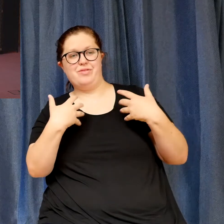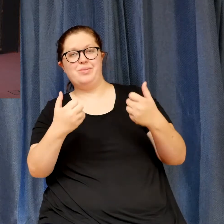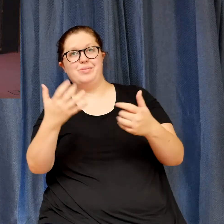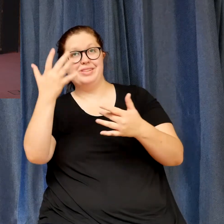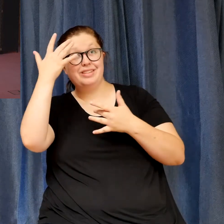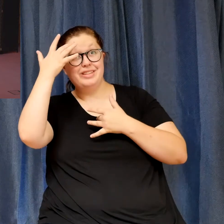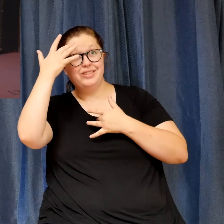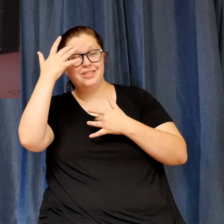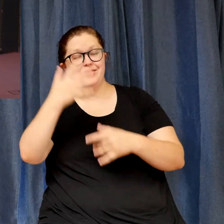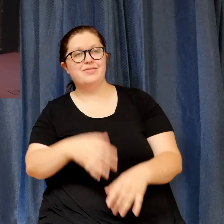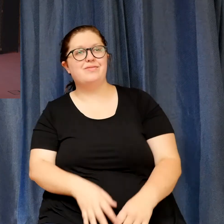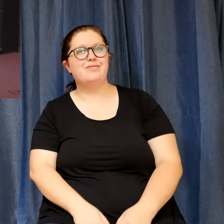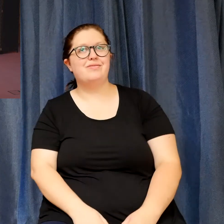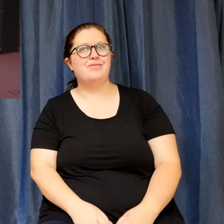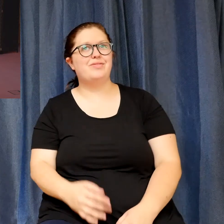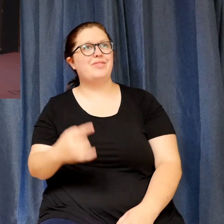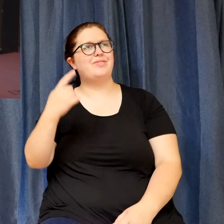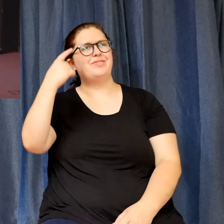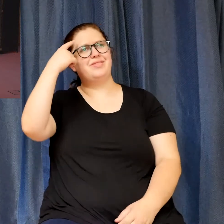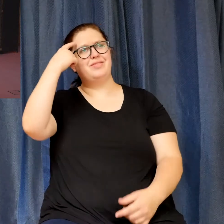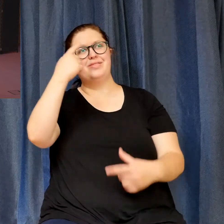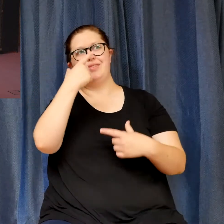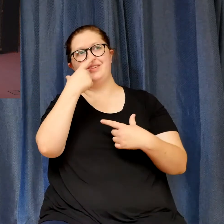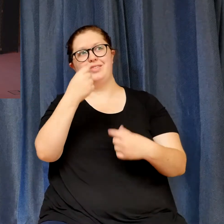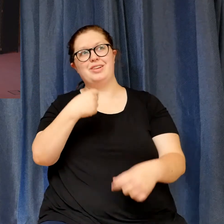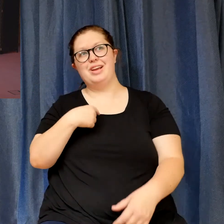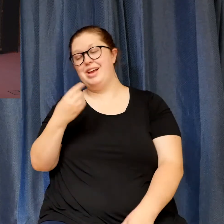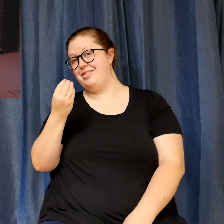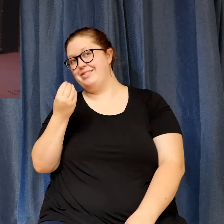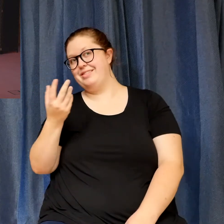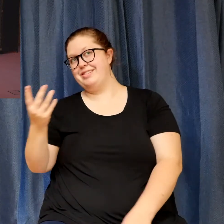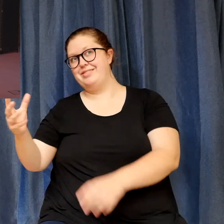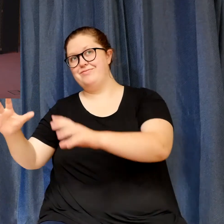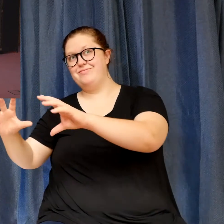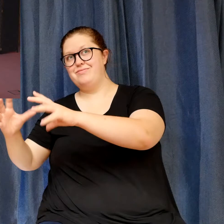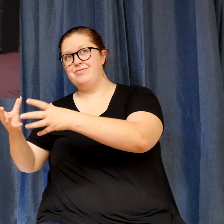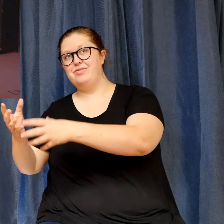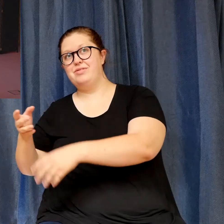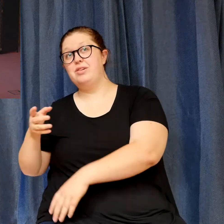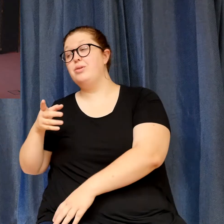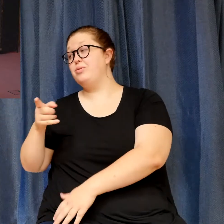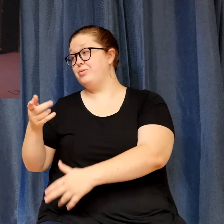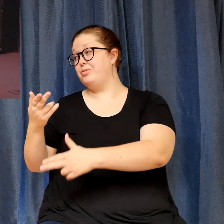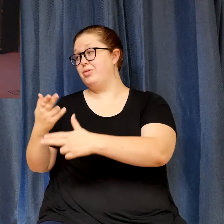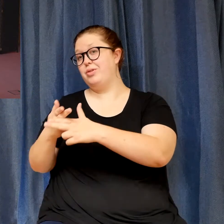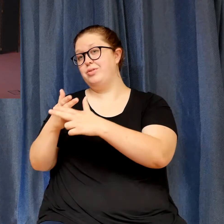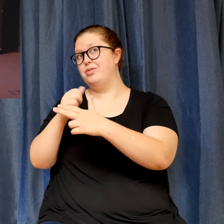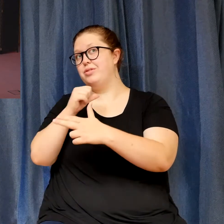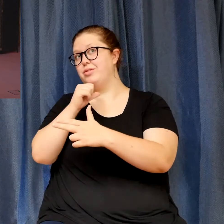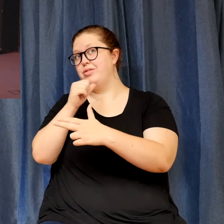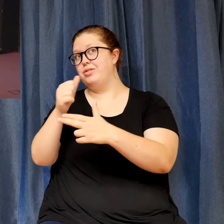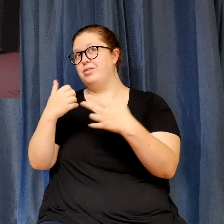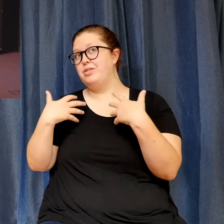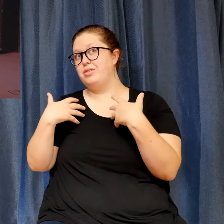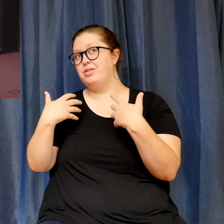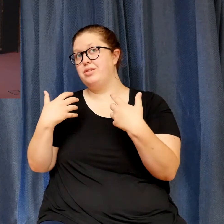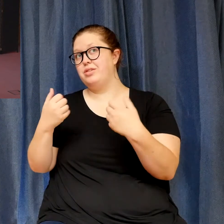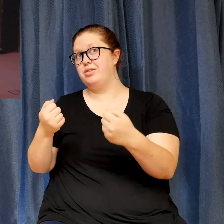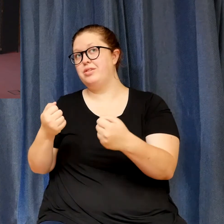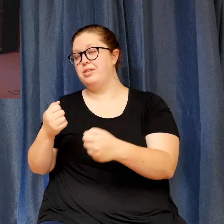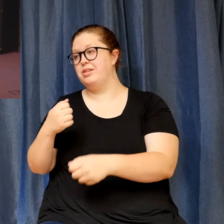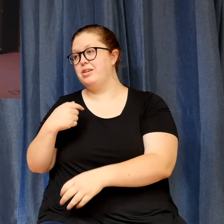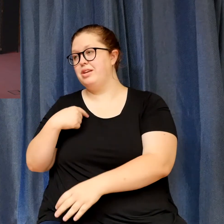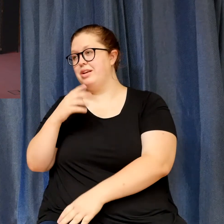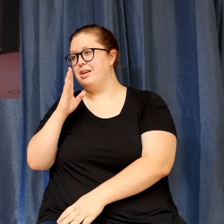And what I thought was interesting, and I would share this with them quite often, what you call incurable, I'm going to